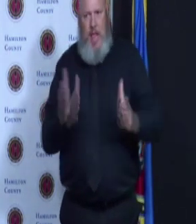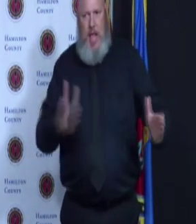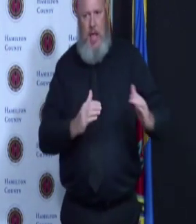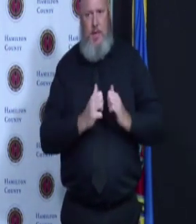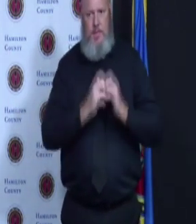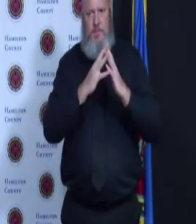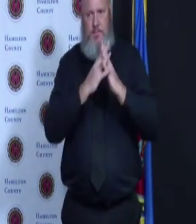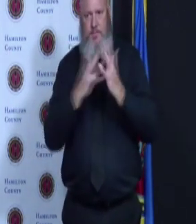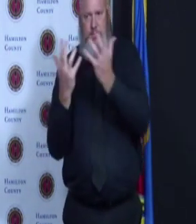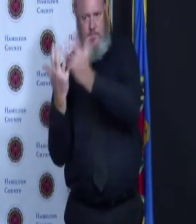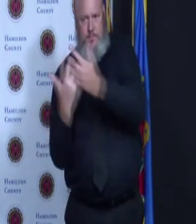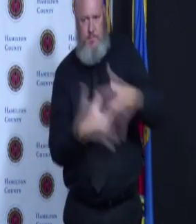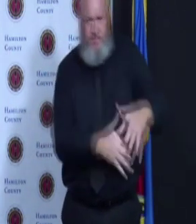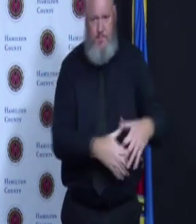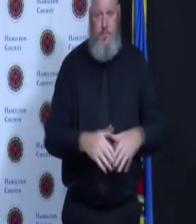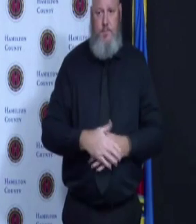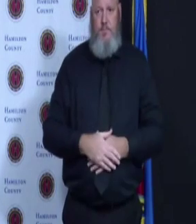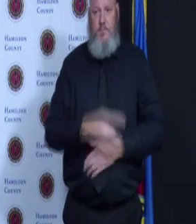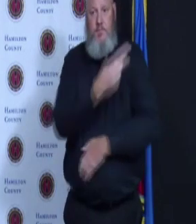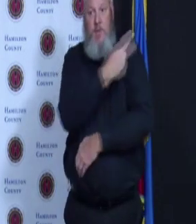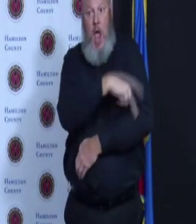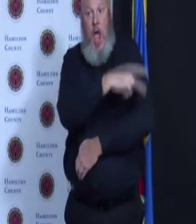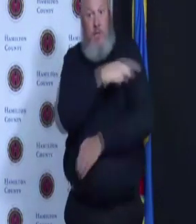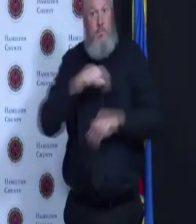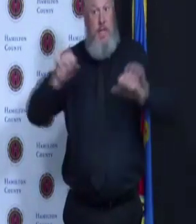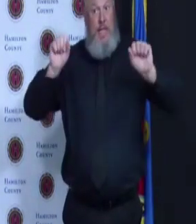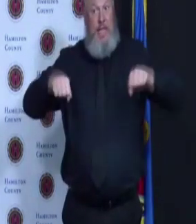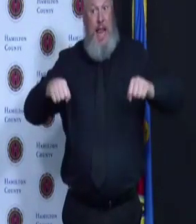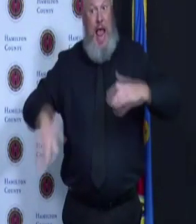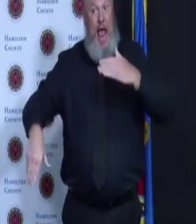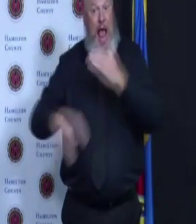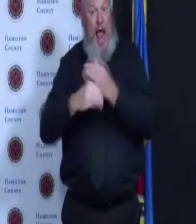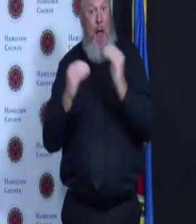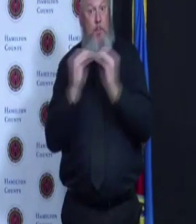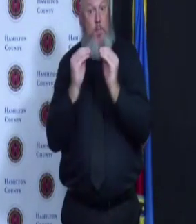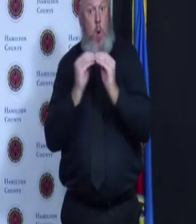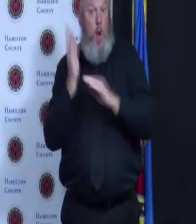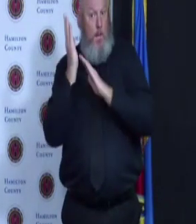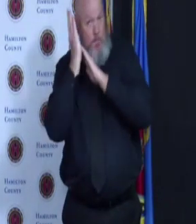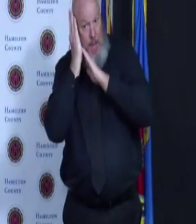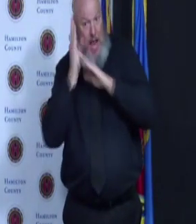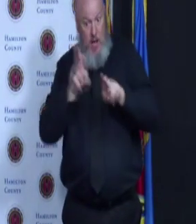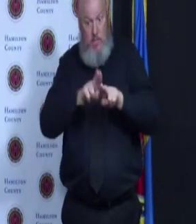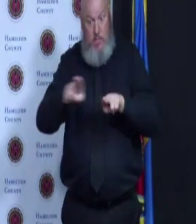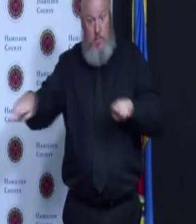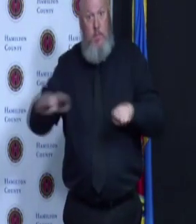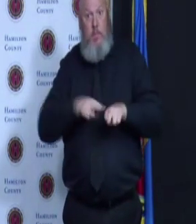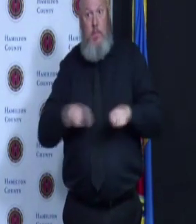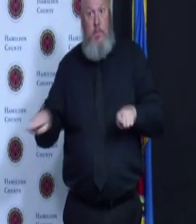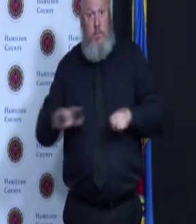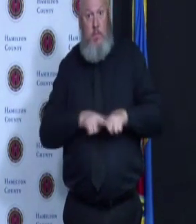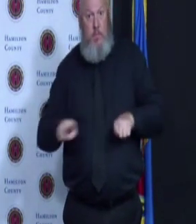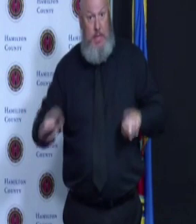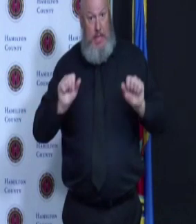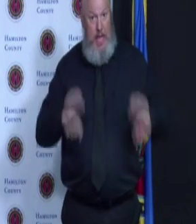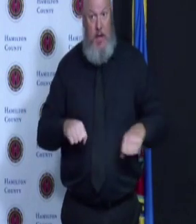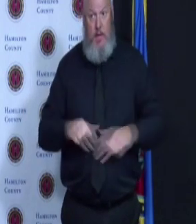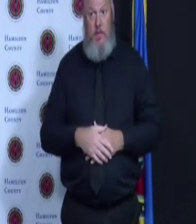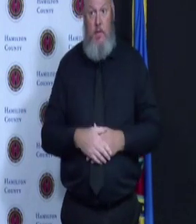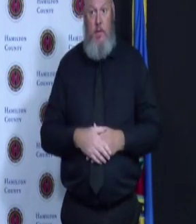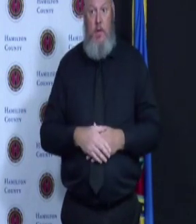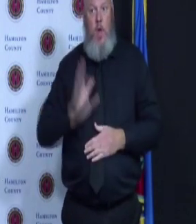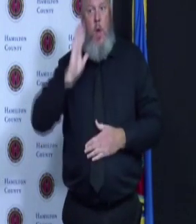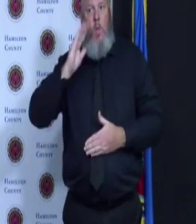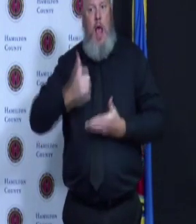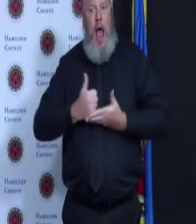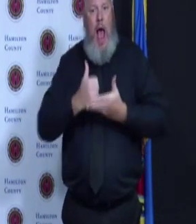can expand bed capacity under certain conditions to accommodate and serve an increased